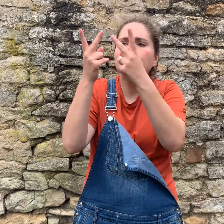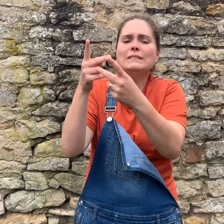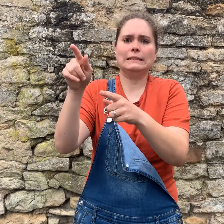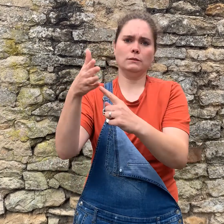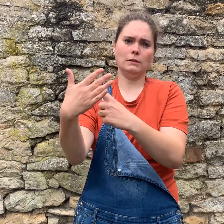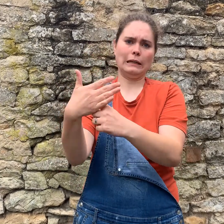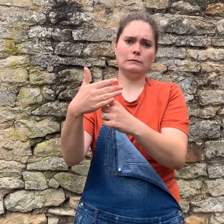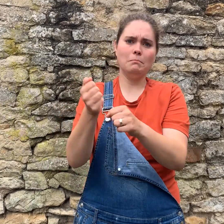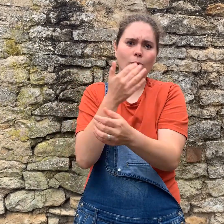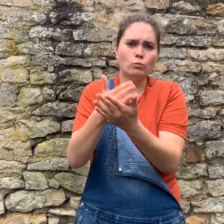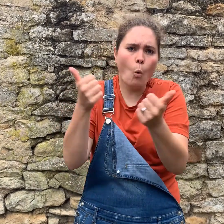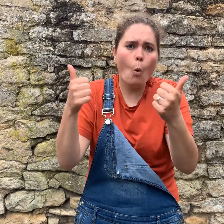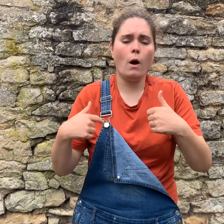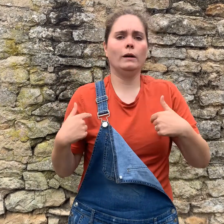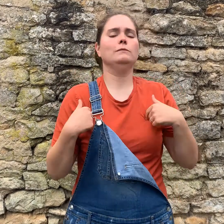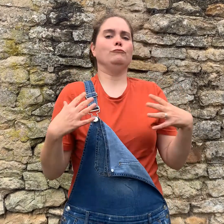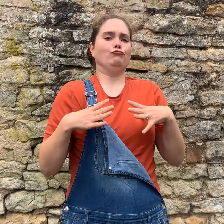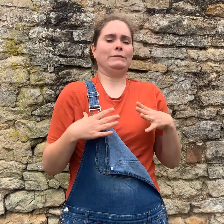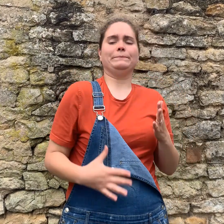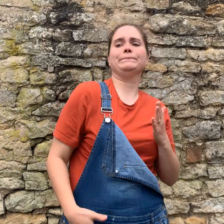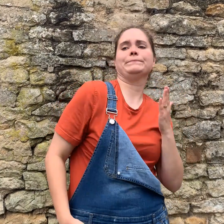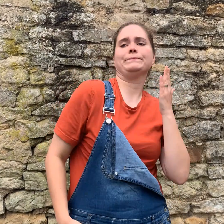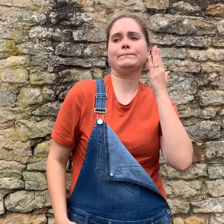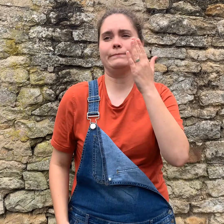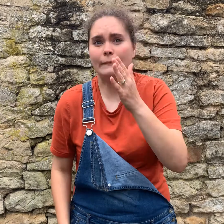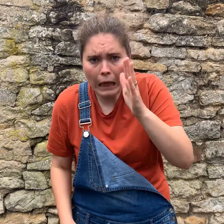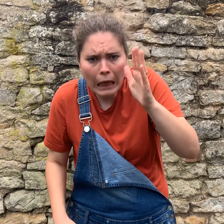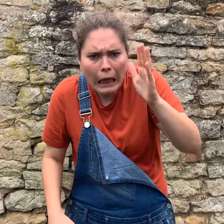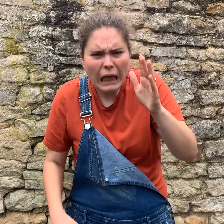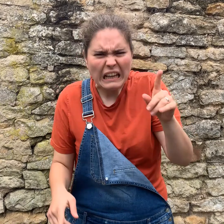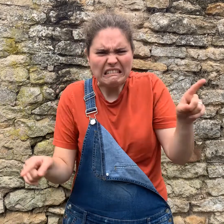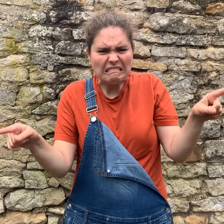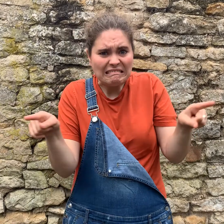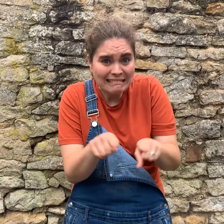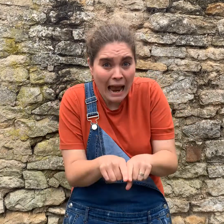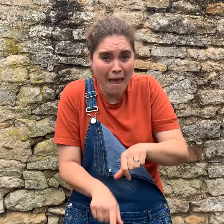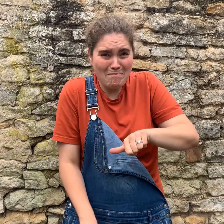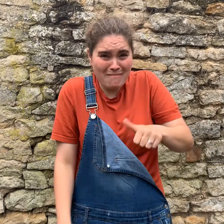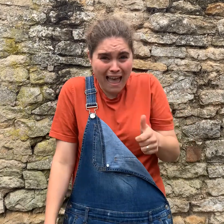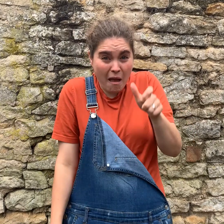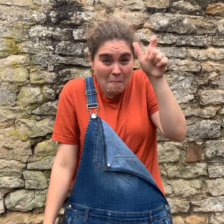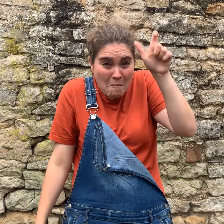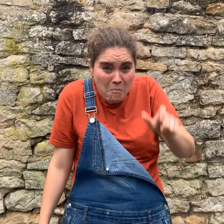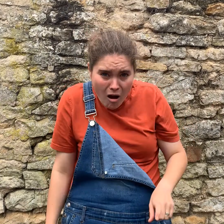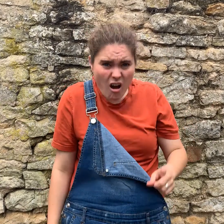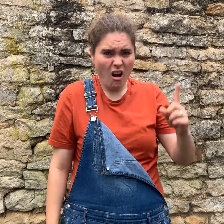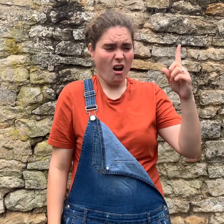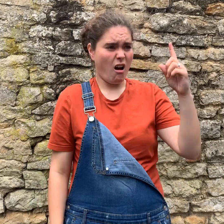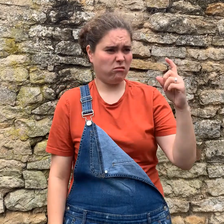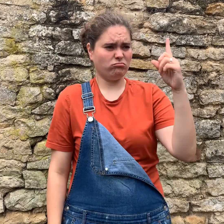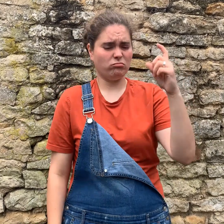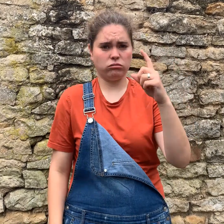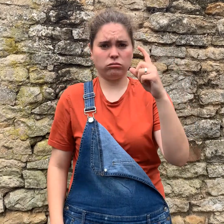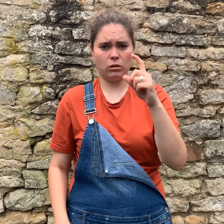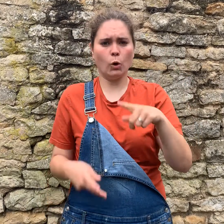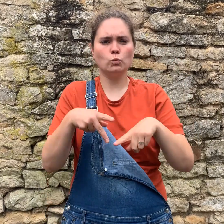community. You know, make sure everything's okay. So I thought I'd go and say hello, but the same neighbour came